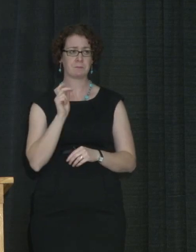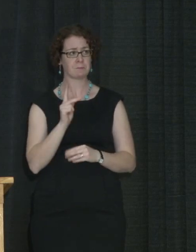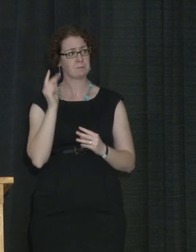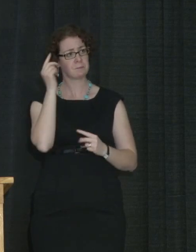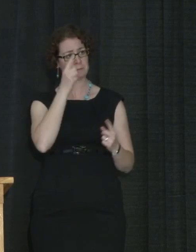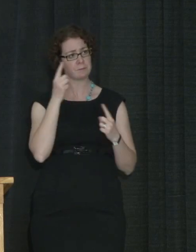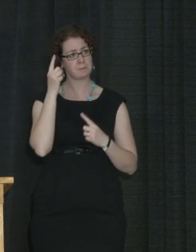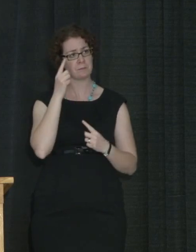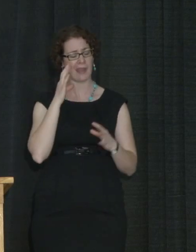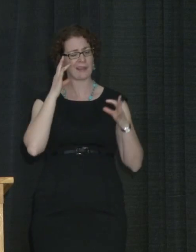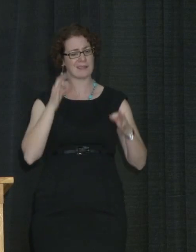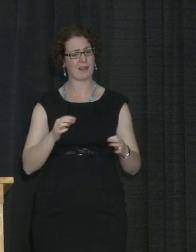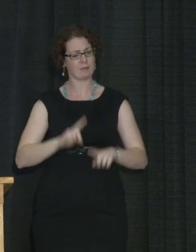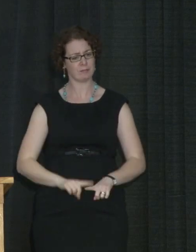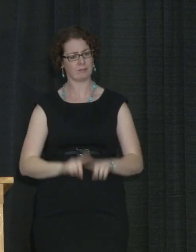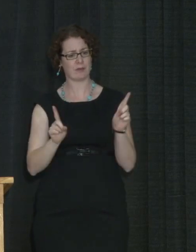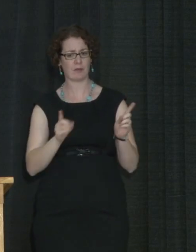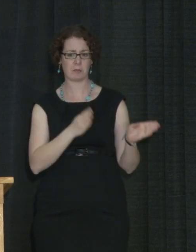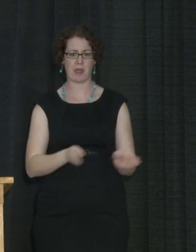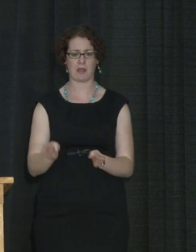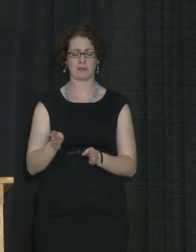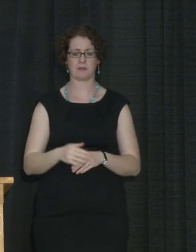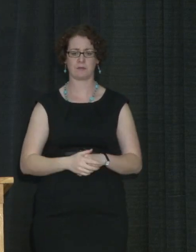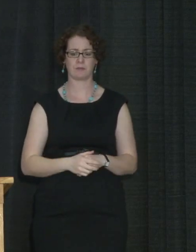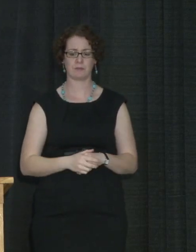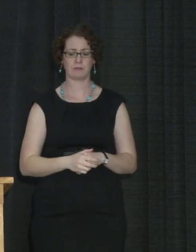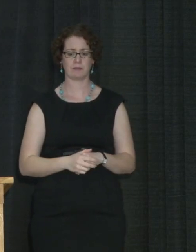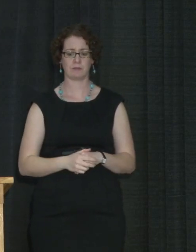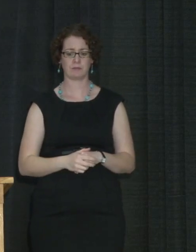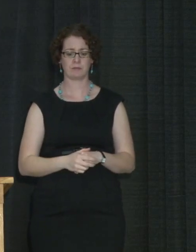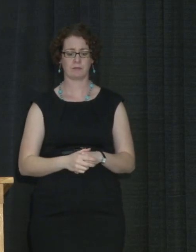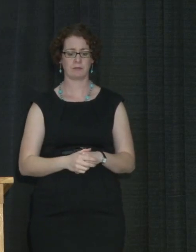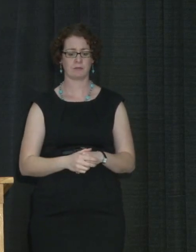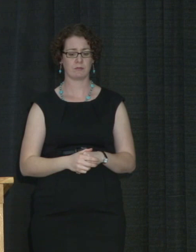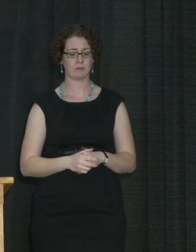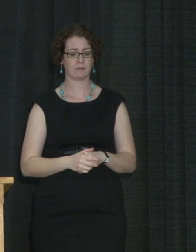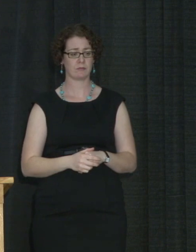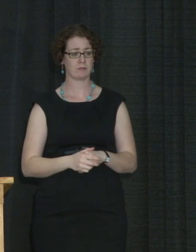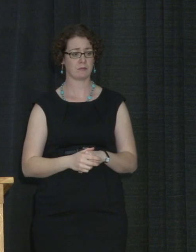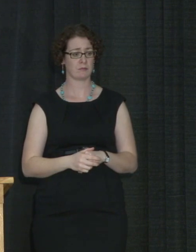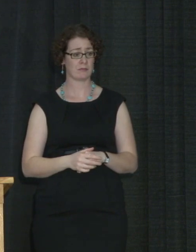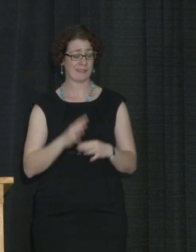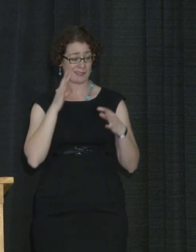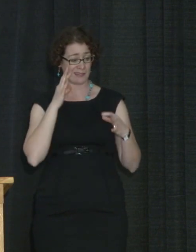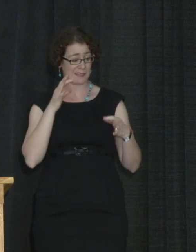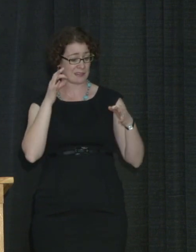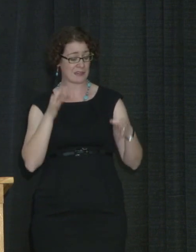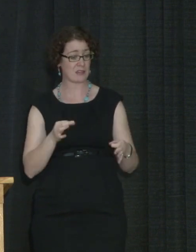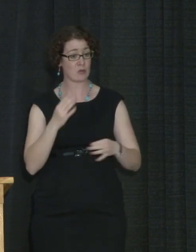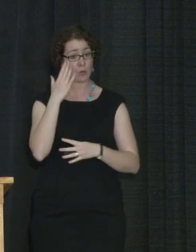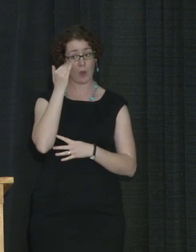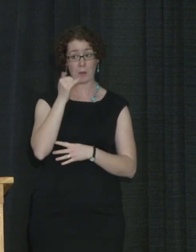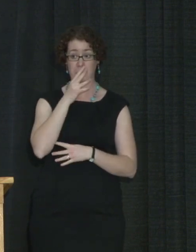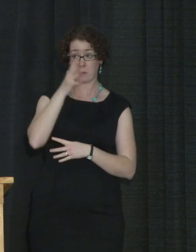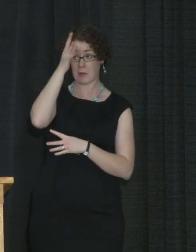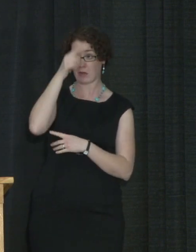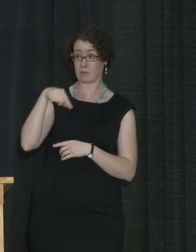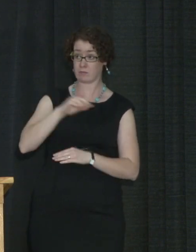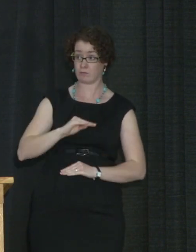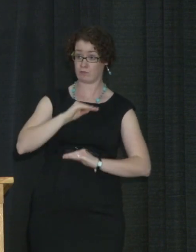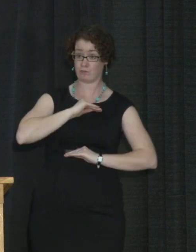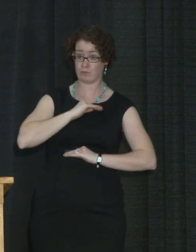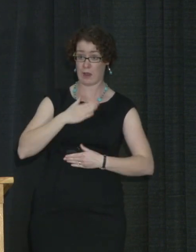going to do things differently. I was not going to be making the decision based on what was going to make my parents